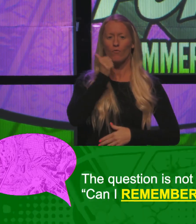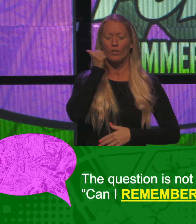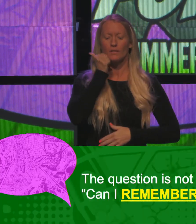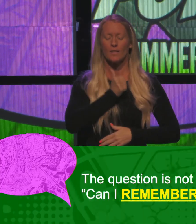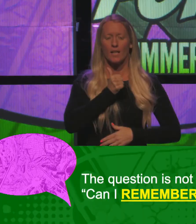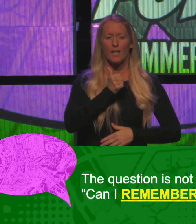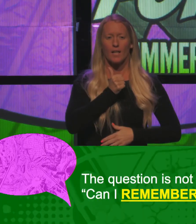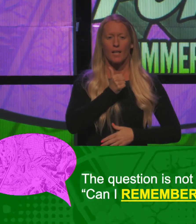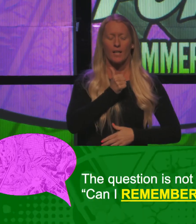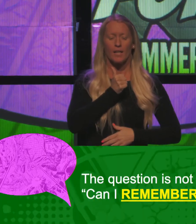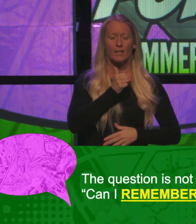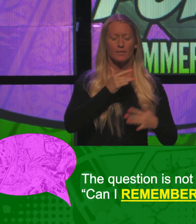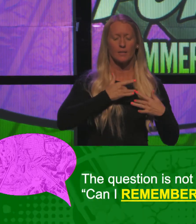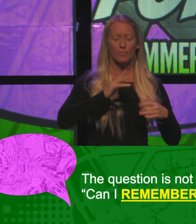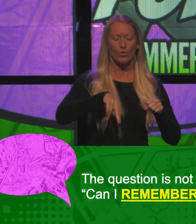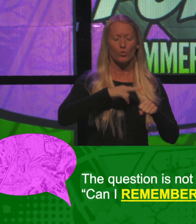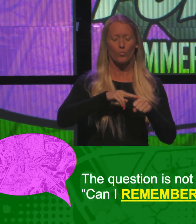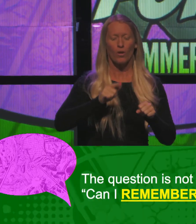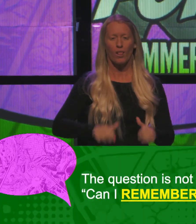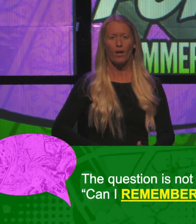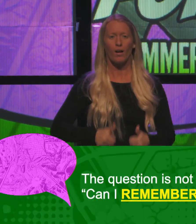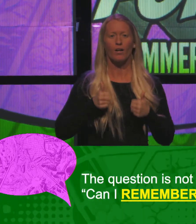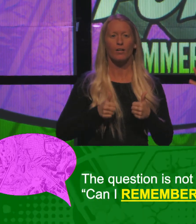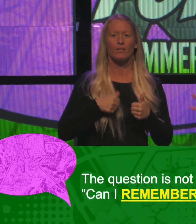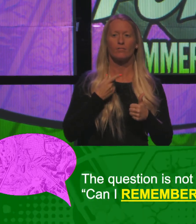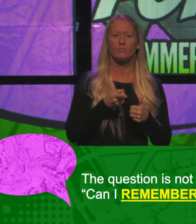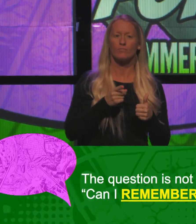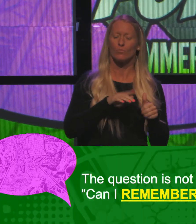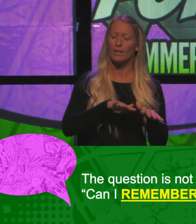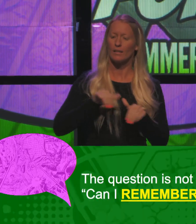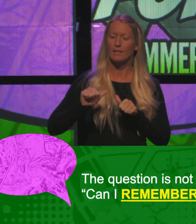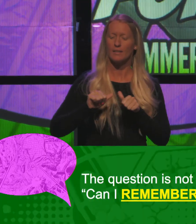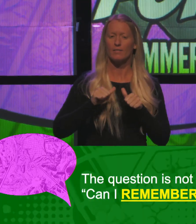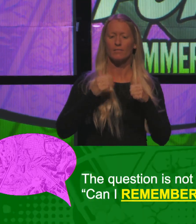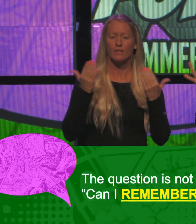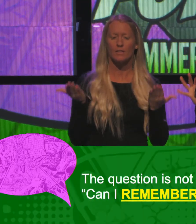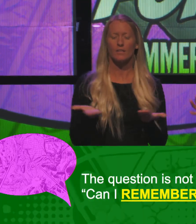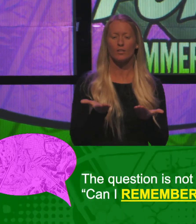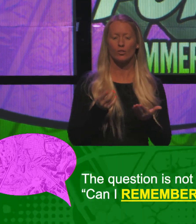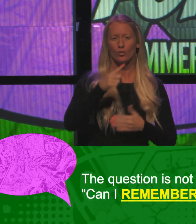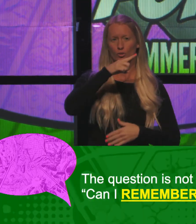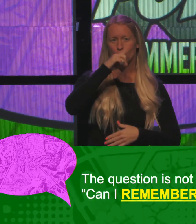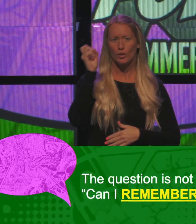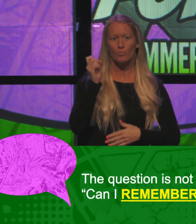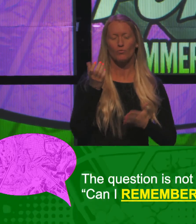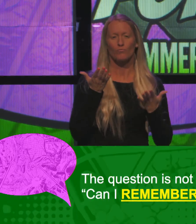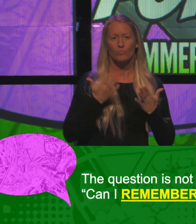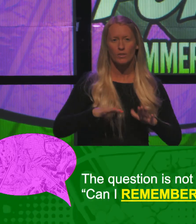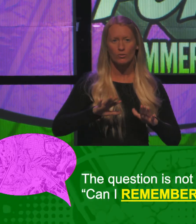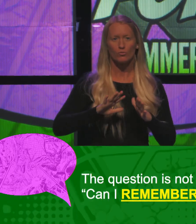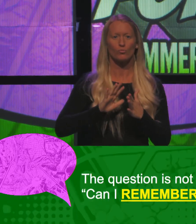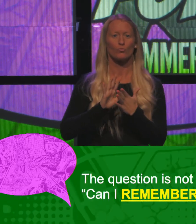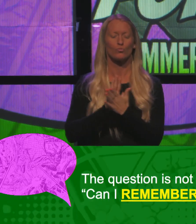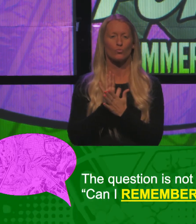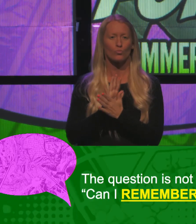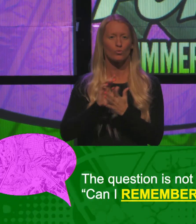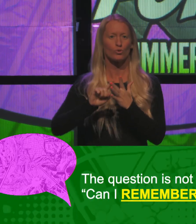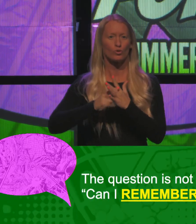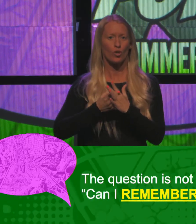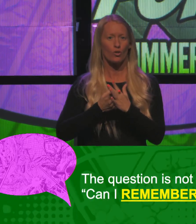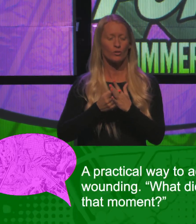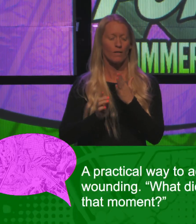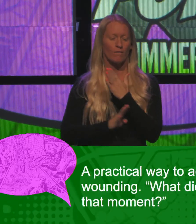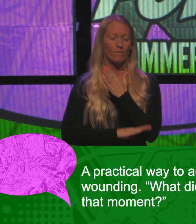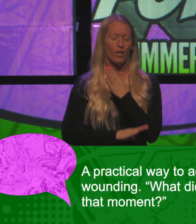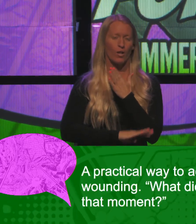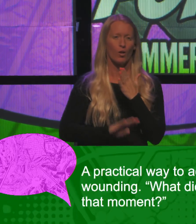leave here, as we go about, as school starts, as summer comes to an end, as the best season ever, fall begins, what does this